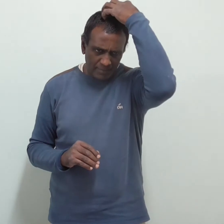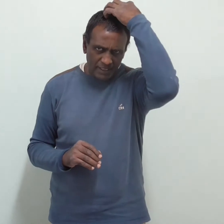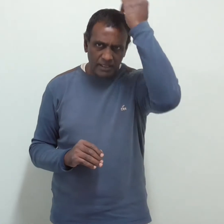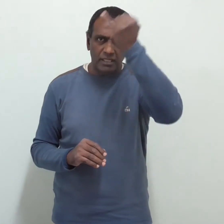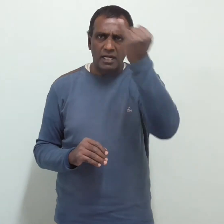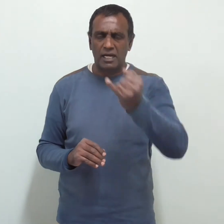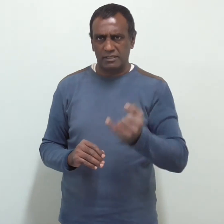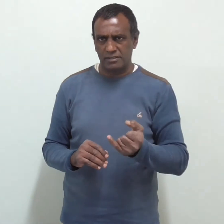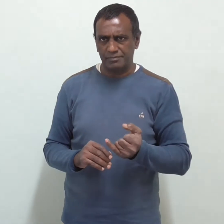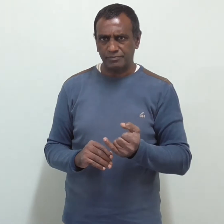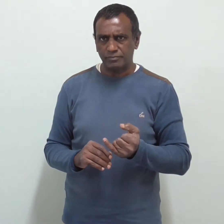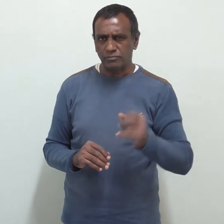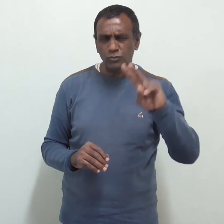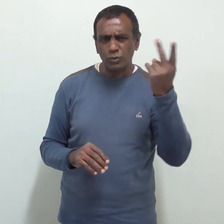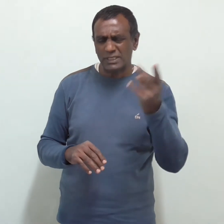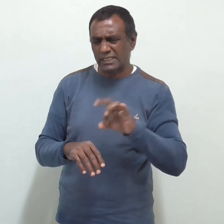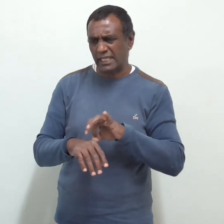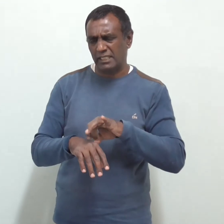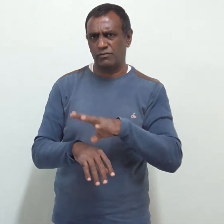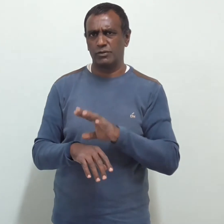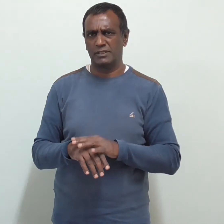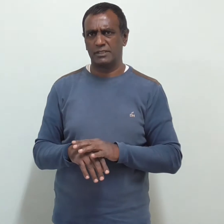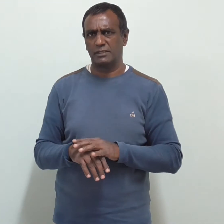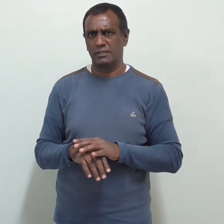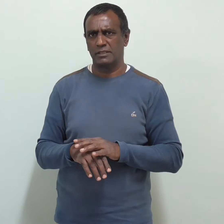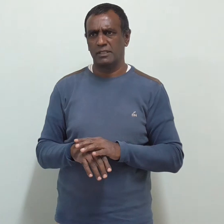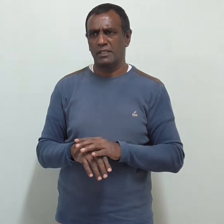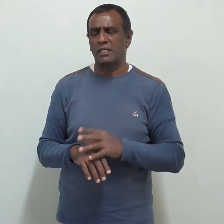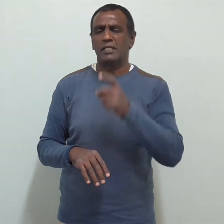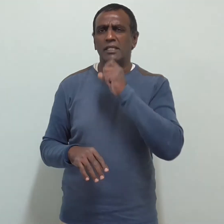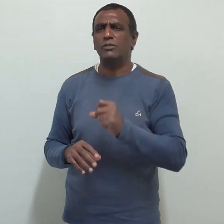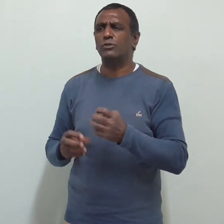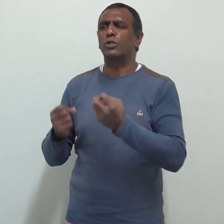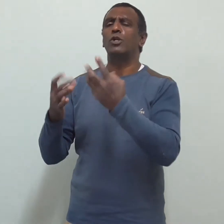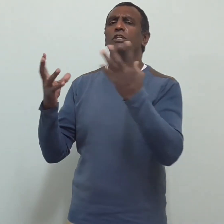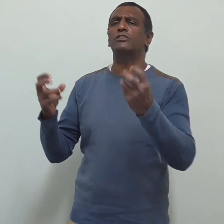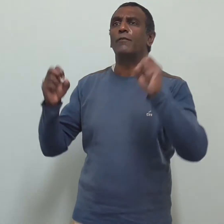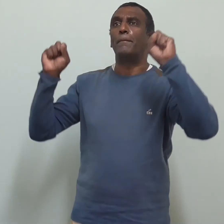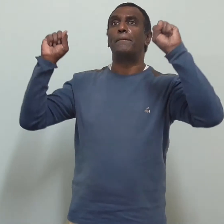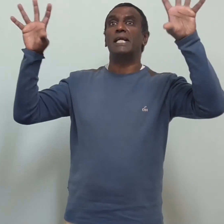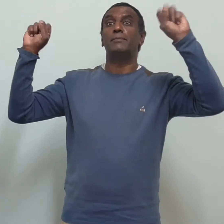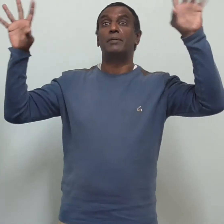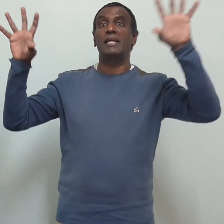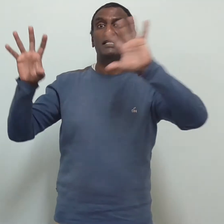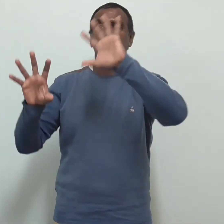Islamic art was the second influence. They used lots of bright, bright